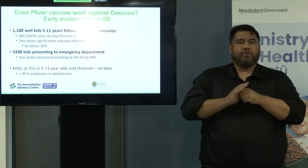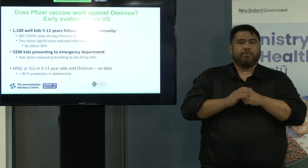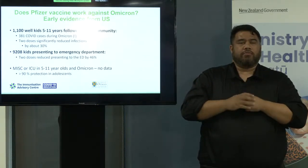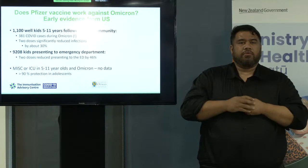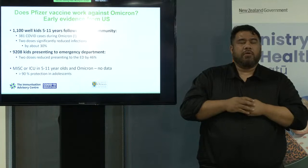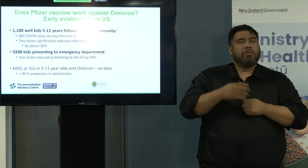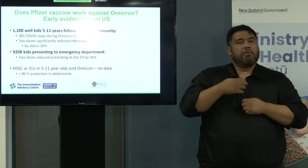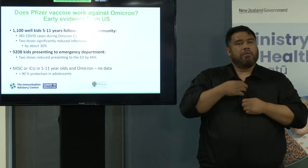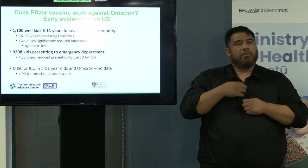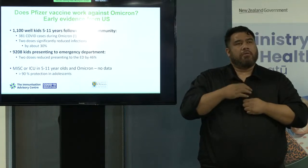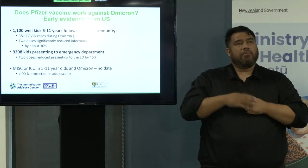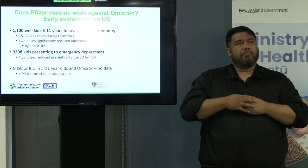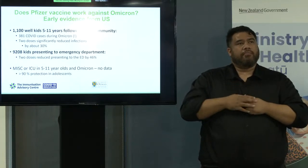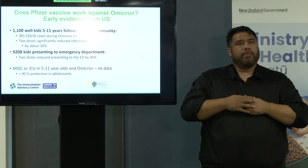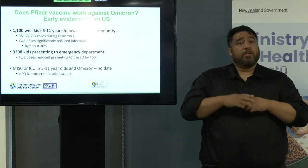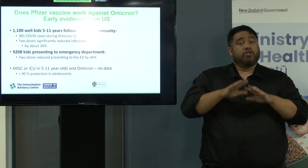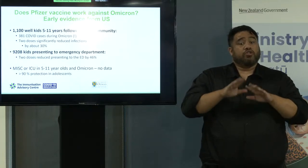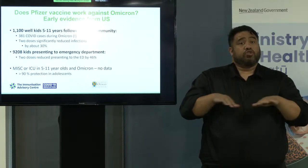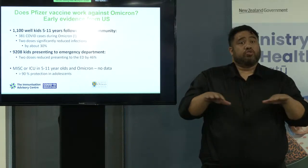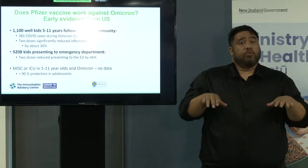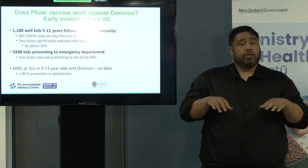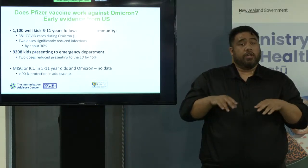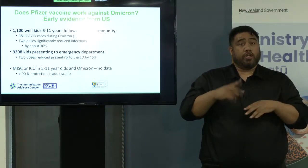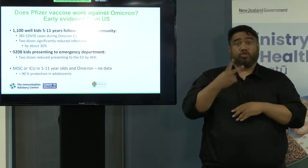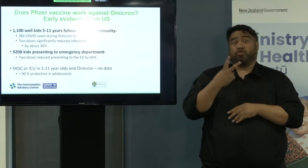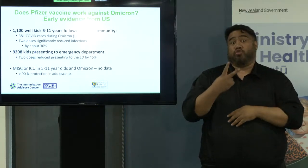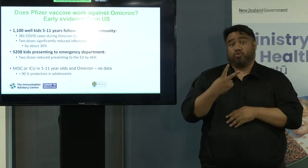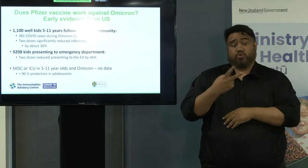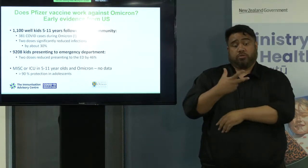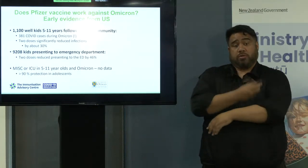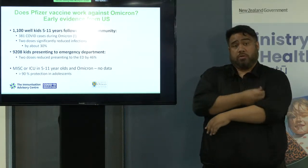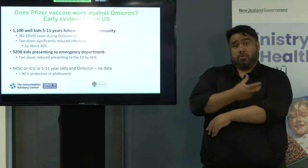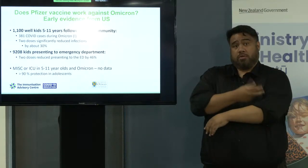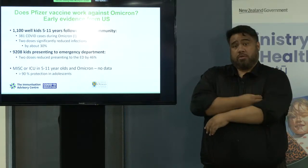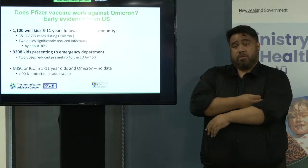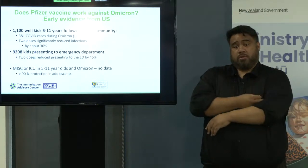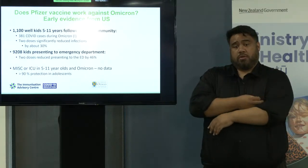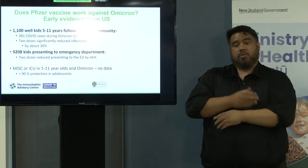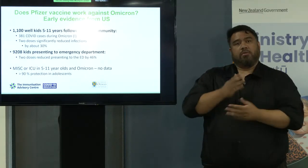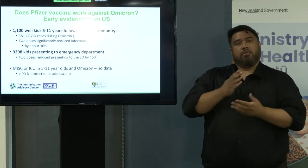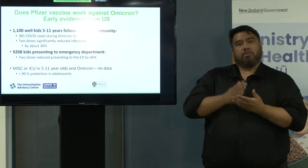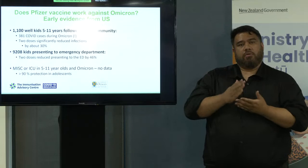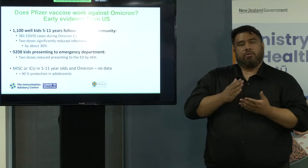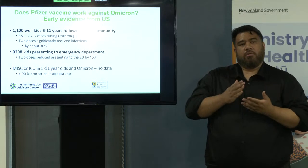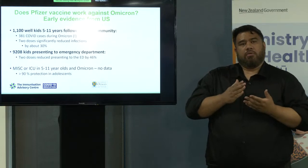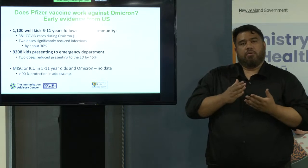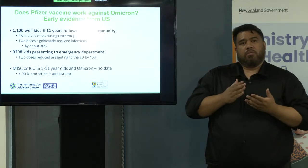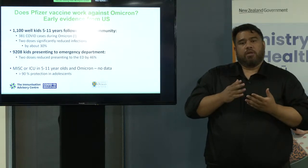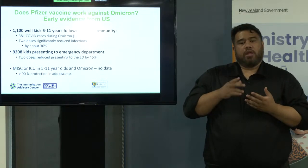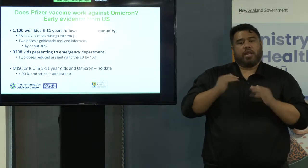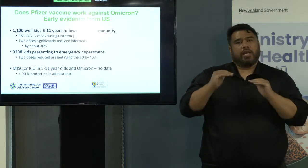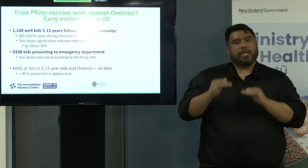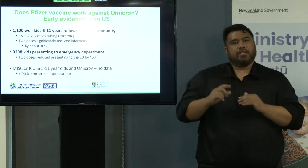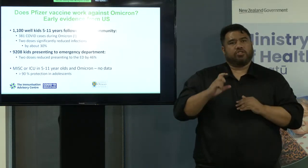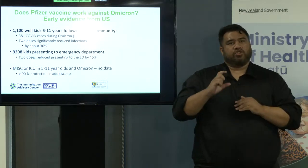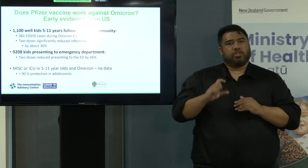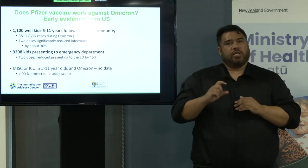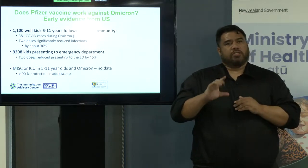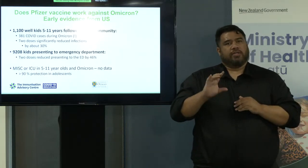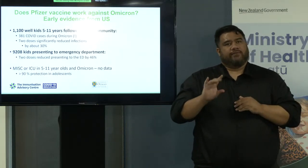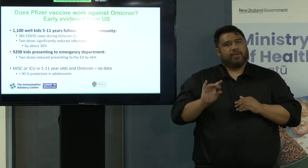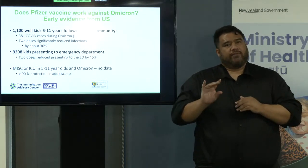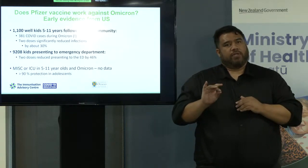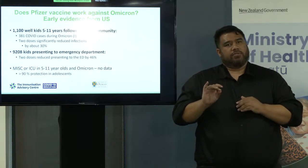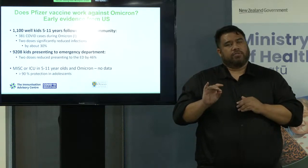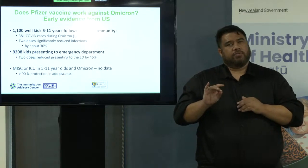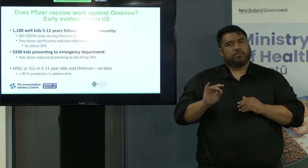find that the children who'd had 2 doses had a statistically significantly reduced chance of getting an infection, but